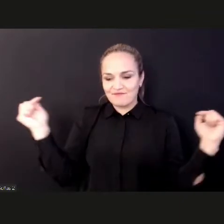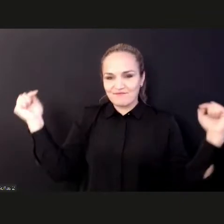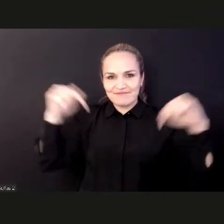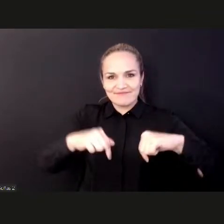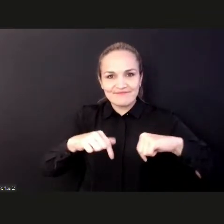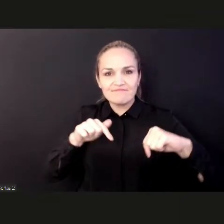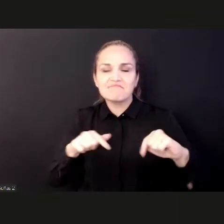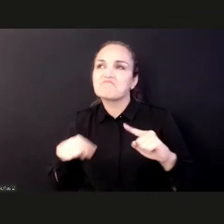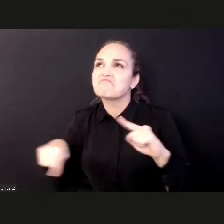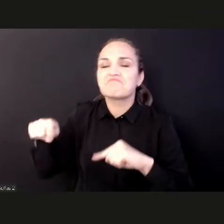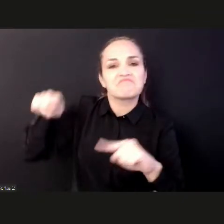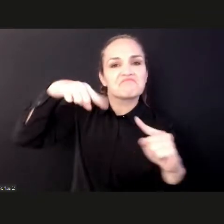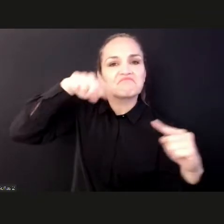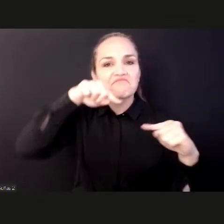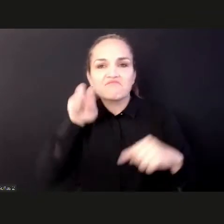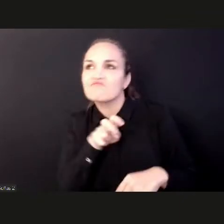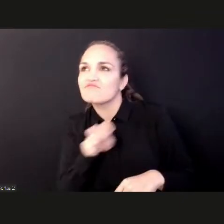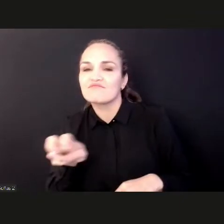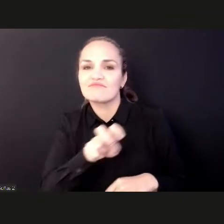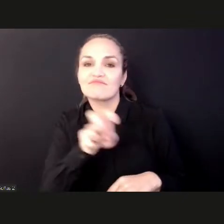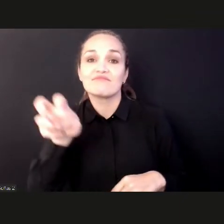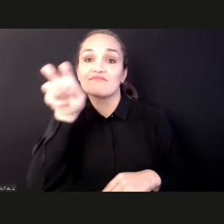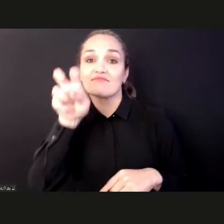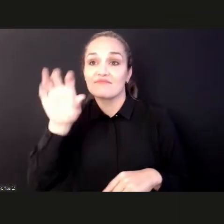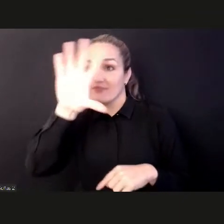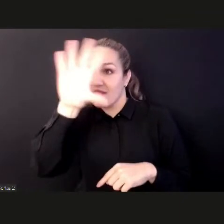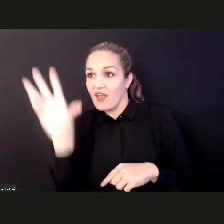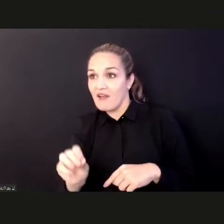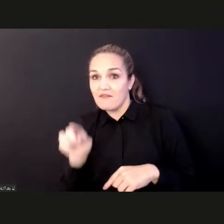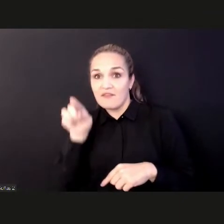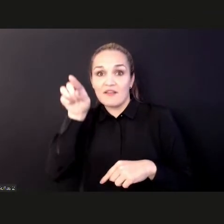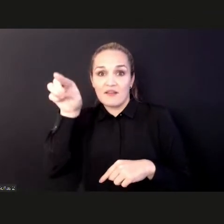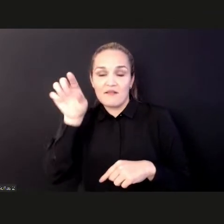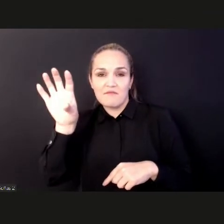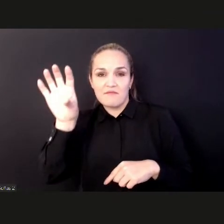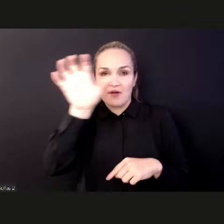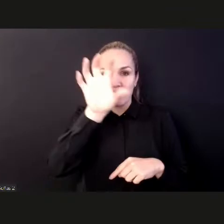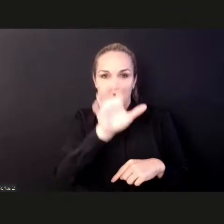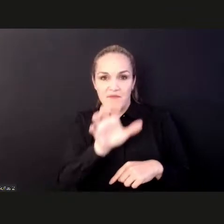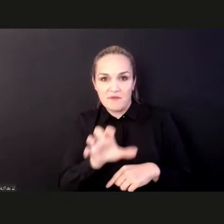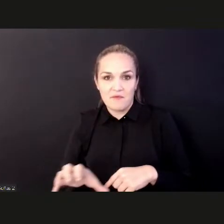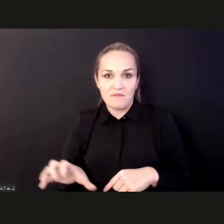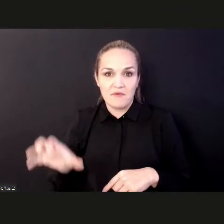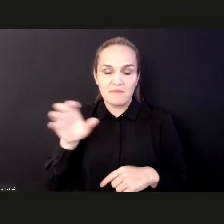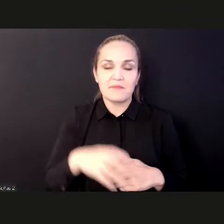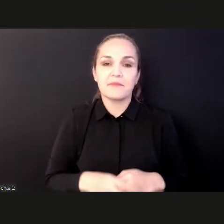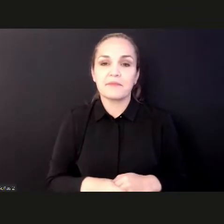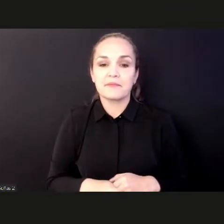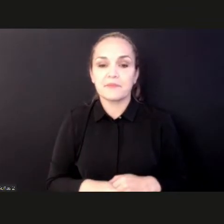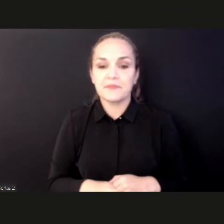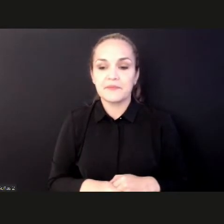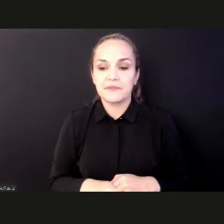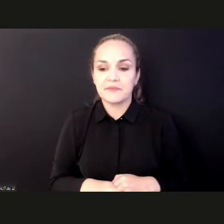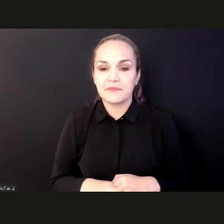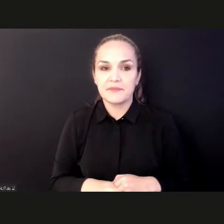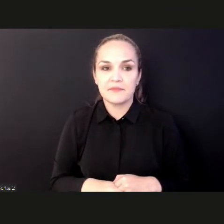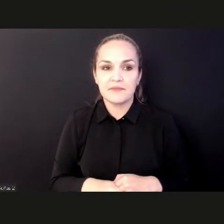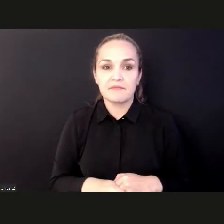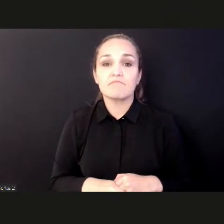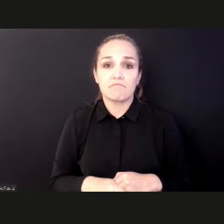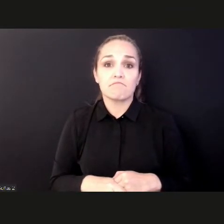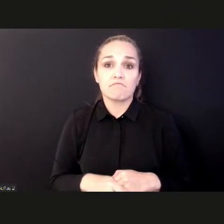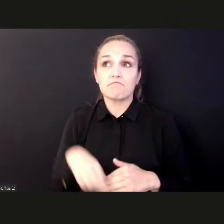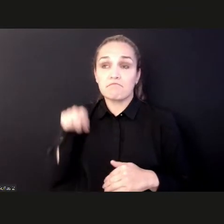as a result of the failure of traditional sectors such as agriculture, mining, to bring about meaningful development.